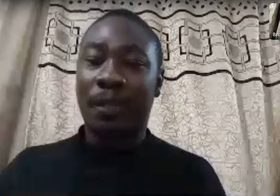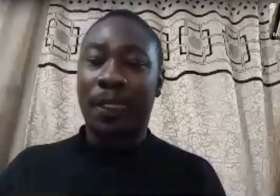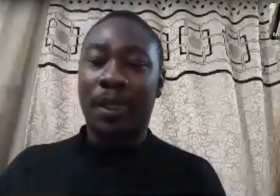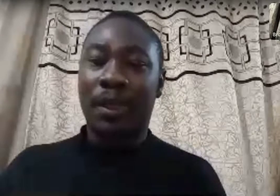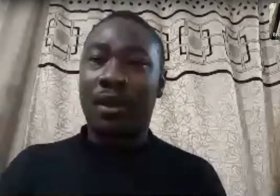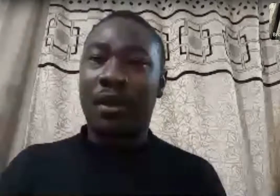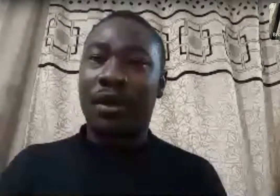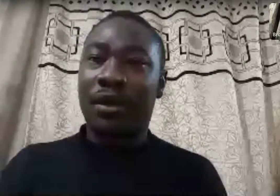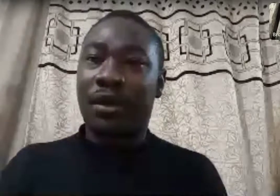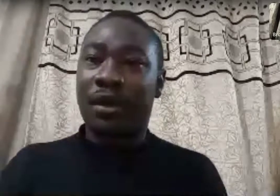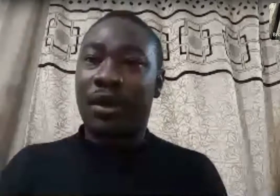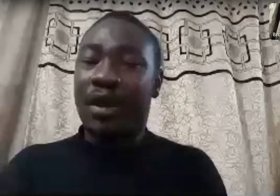Hassan, are you there?